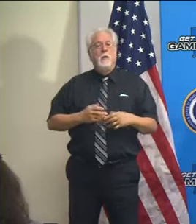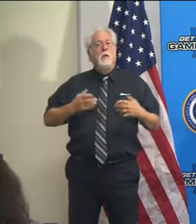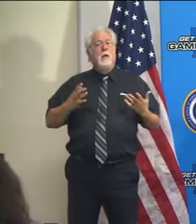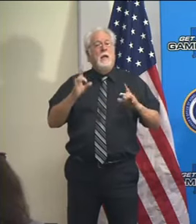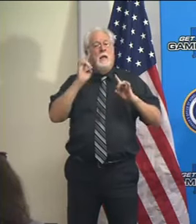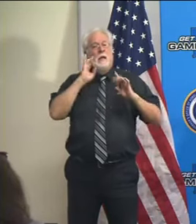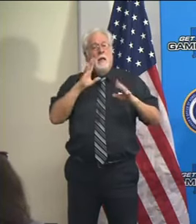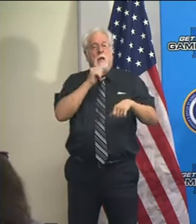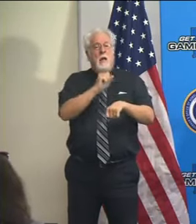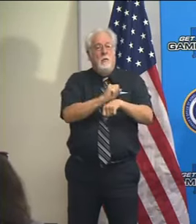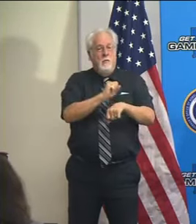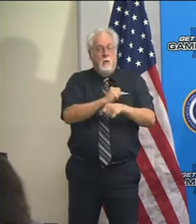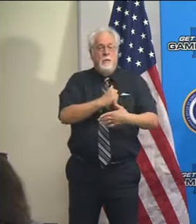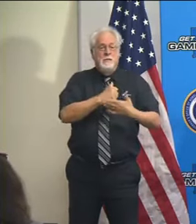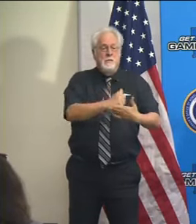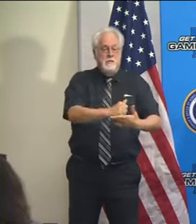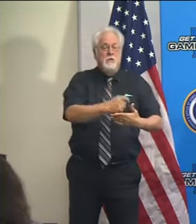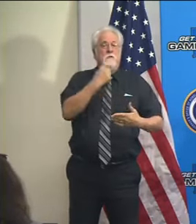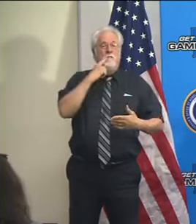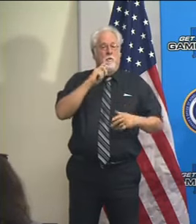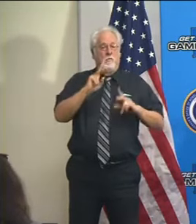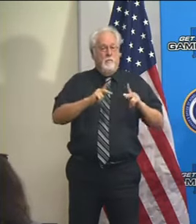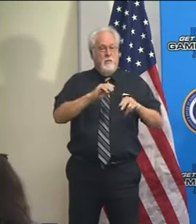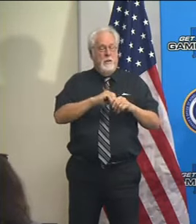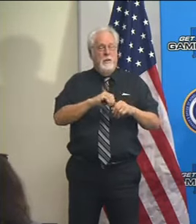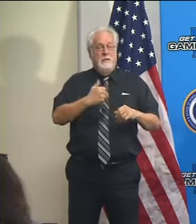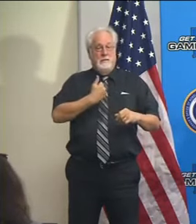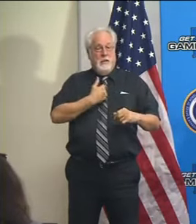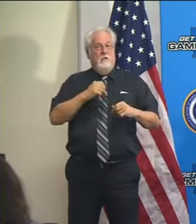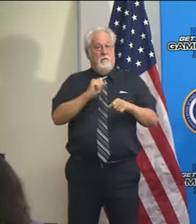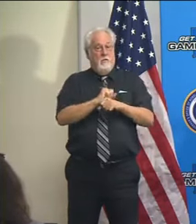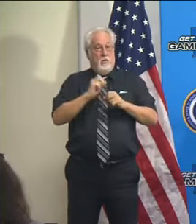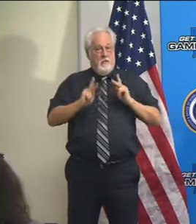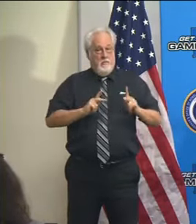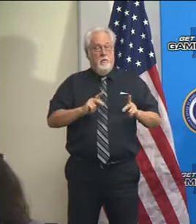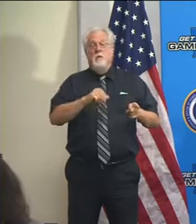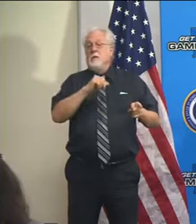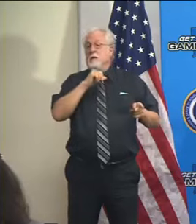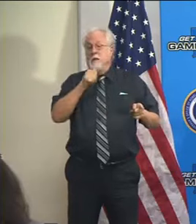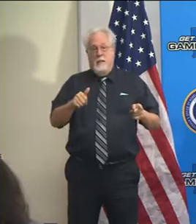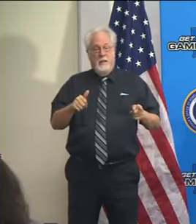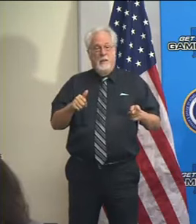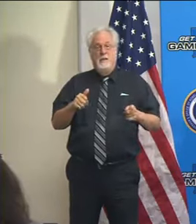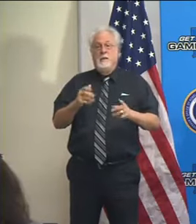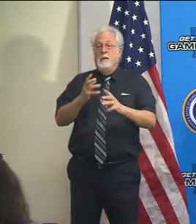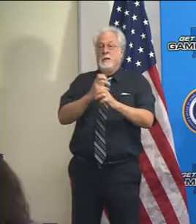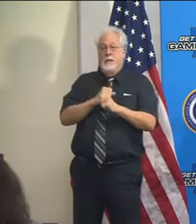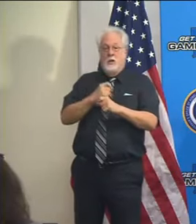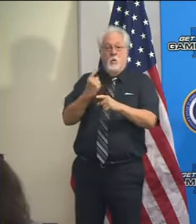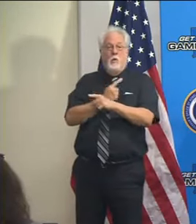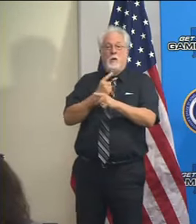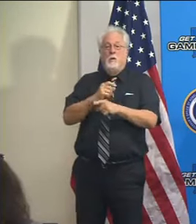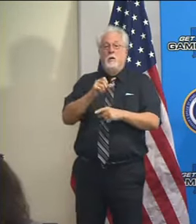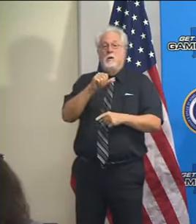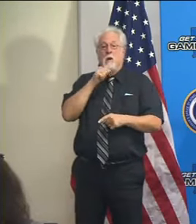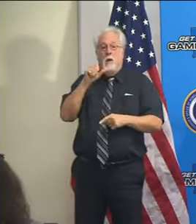Disaster unemployment assistance is available for workers and self-employed individuals who are not eligible for regular